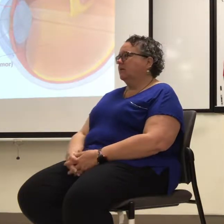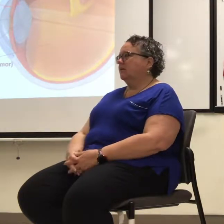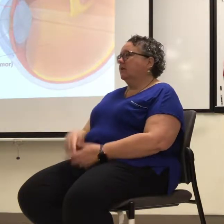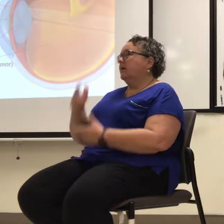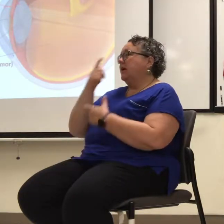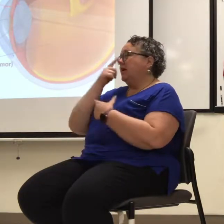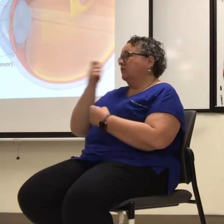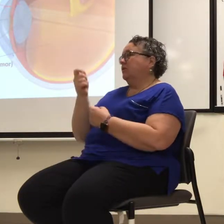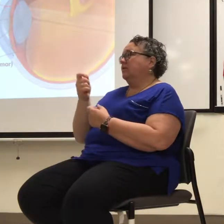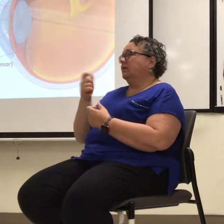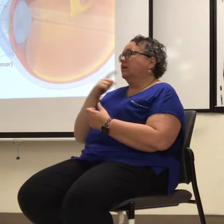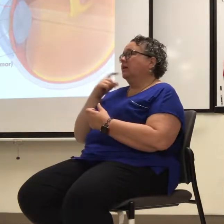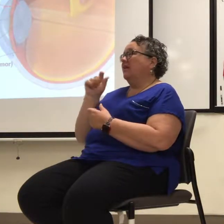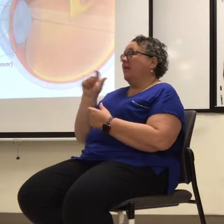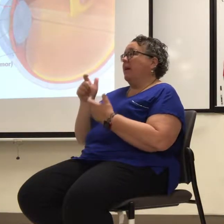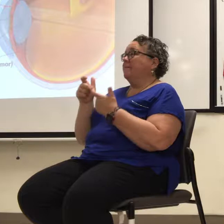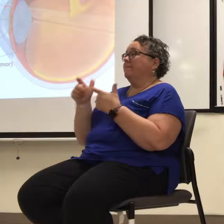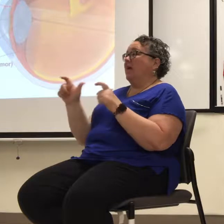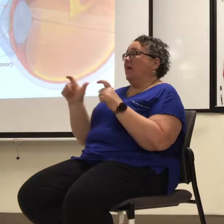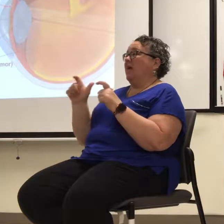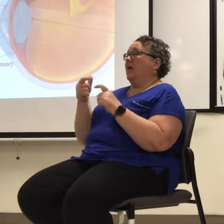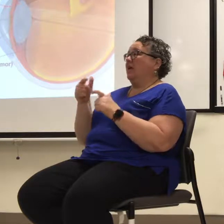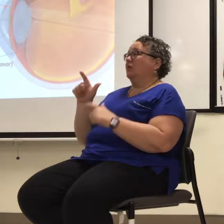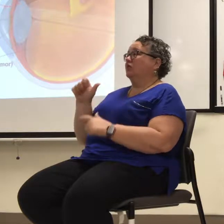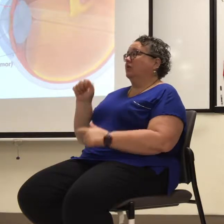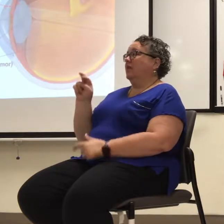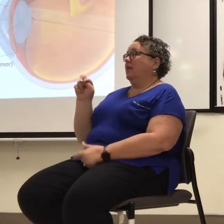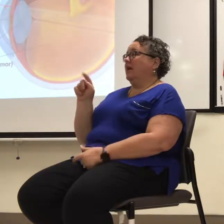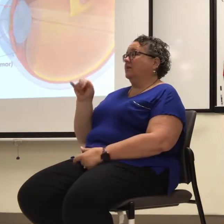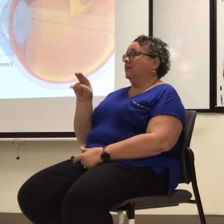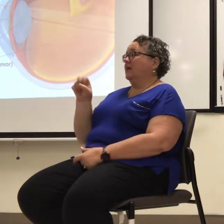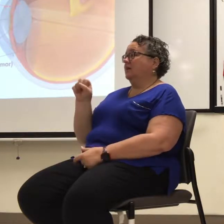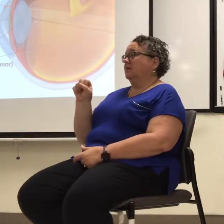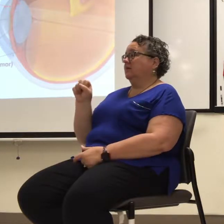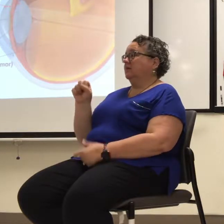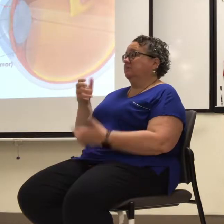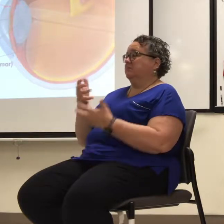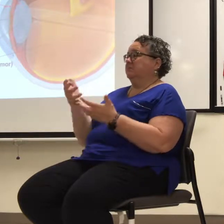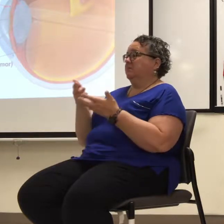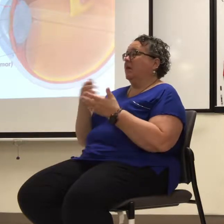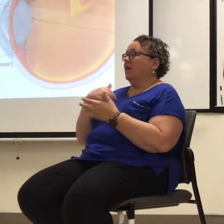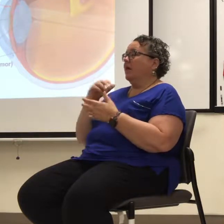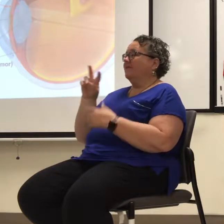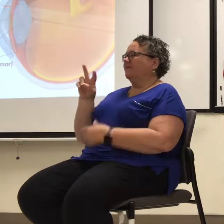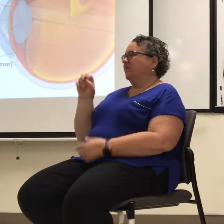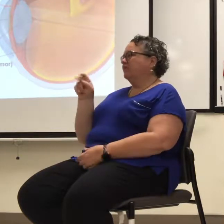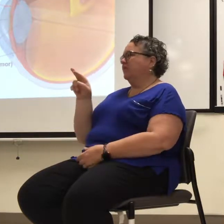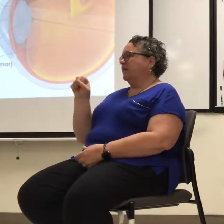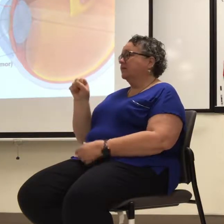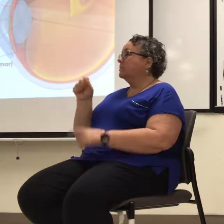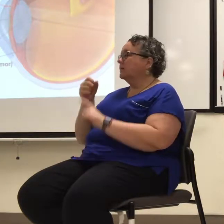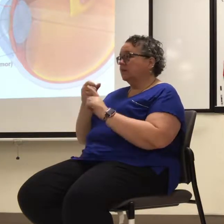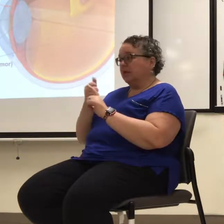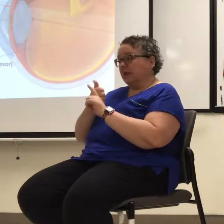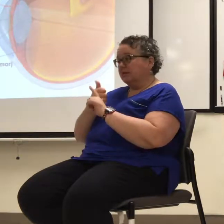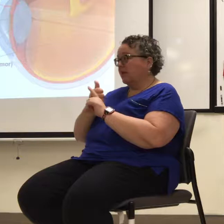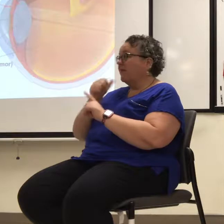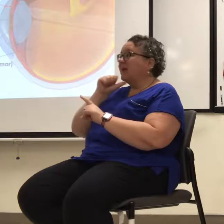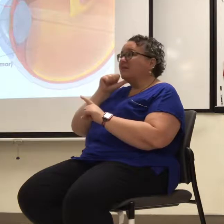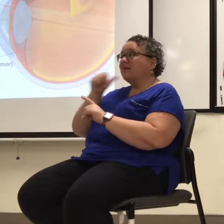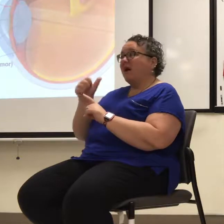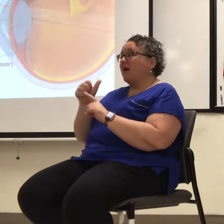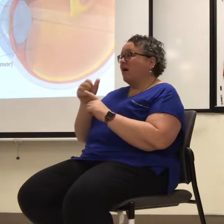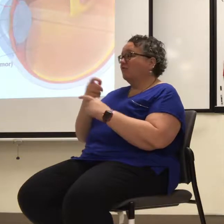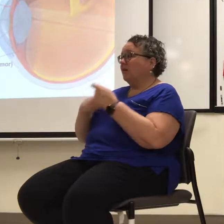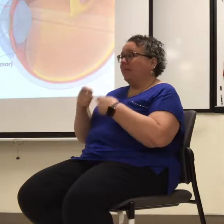Interestingly enough, this big gelatinous mass, called the vitreous humor or body, it's not replenished, it's relatively